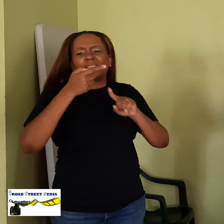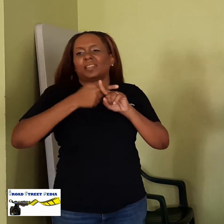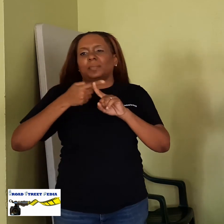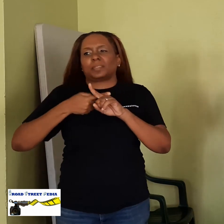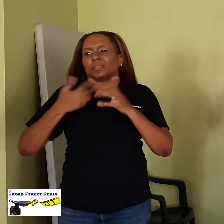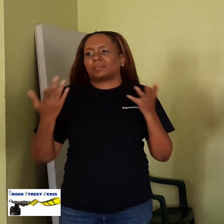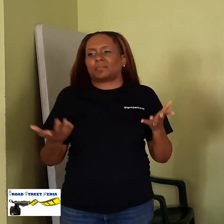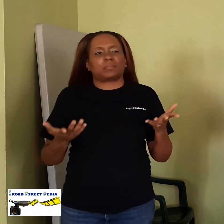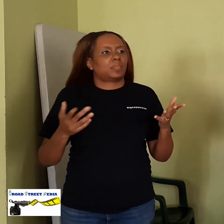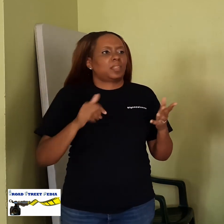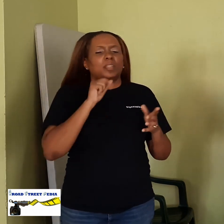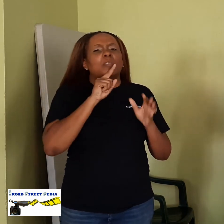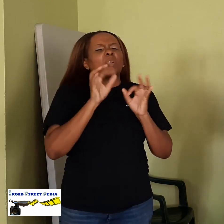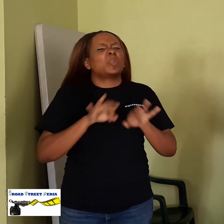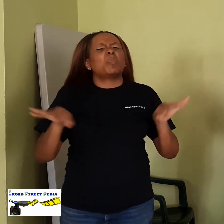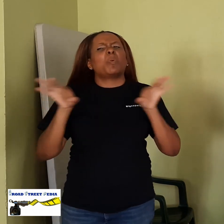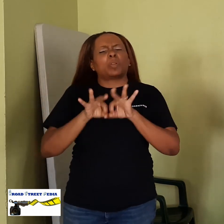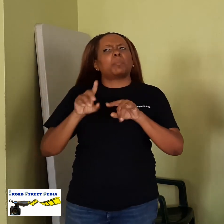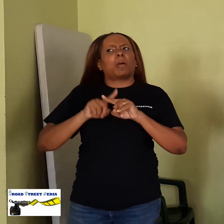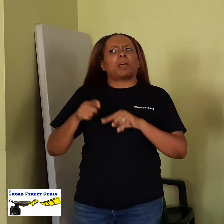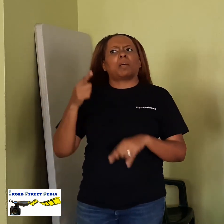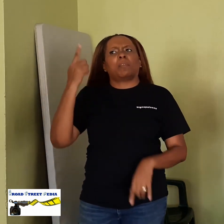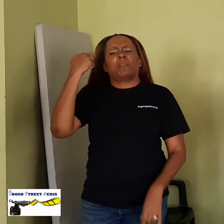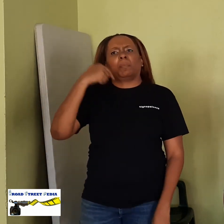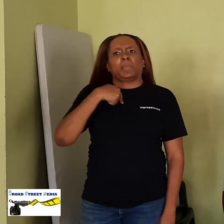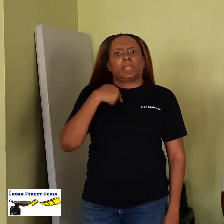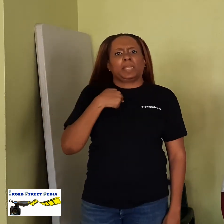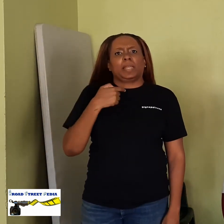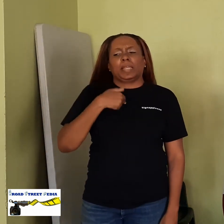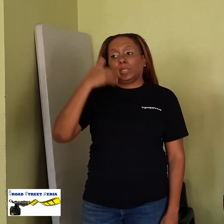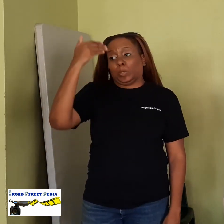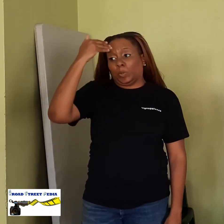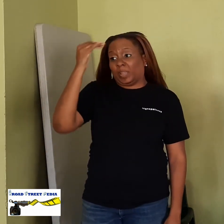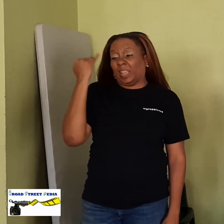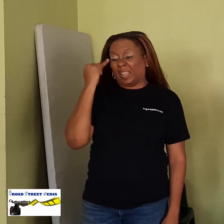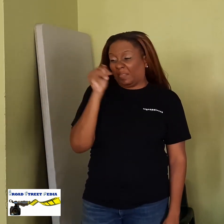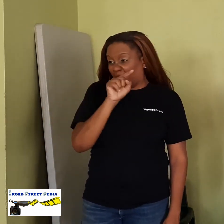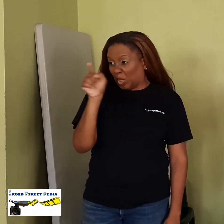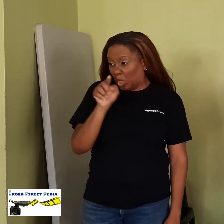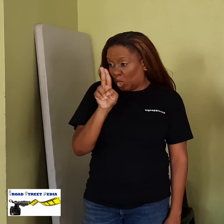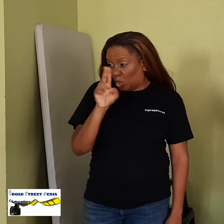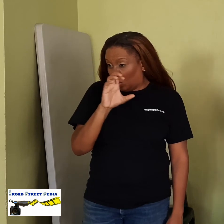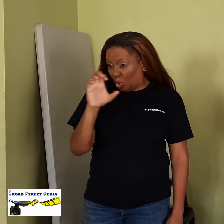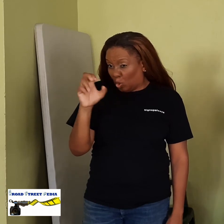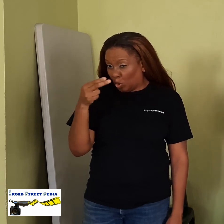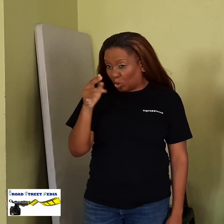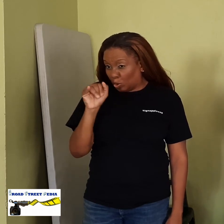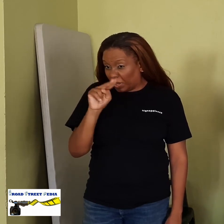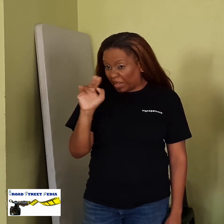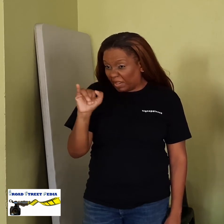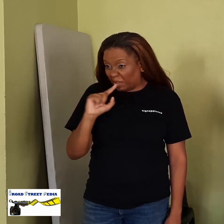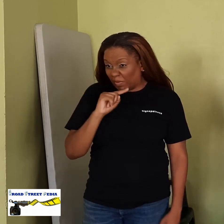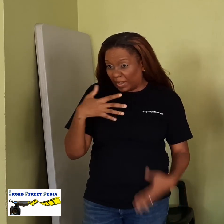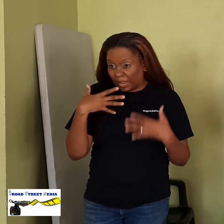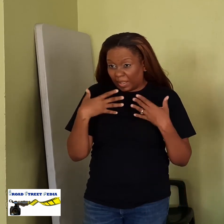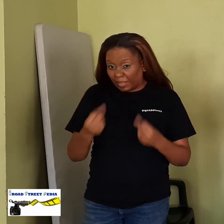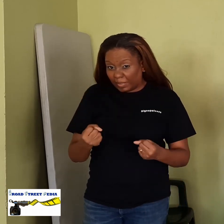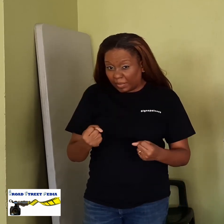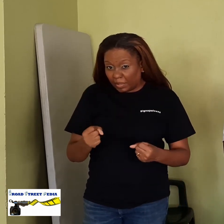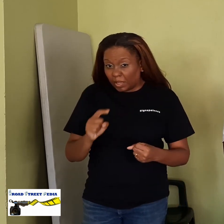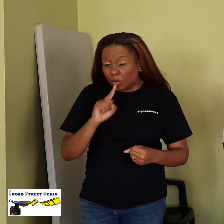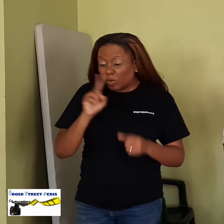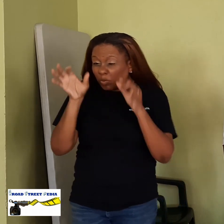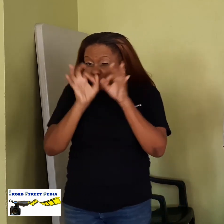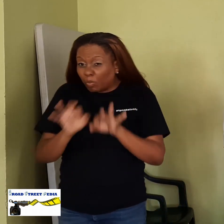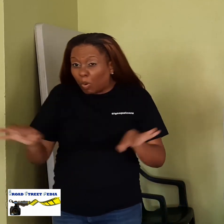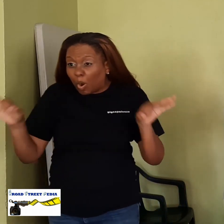right? But I know for a fact that if your zucchini is harvested and is healthy, that's what's important to grow